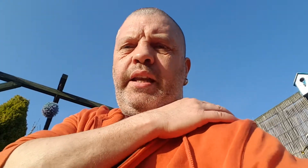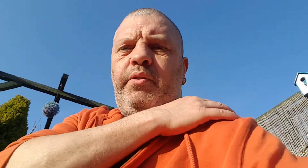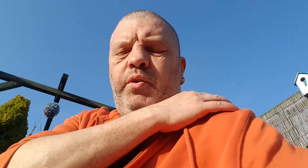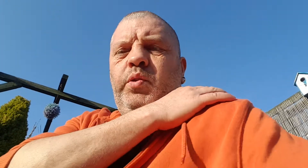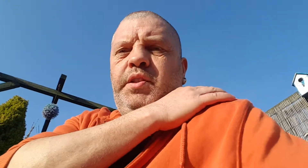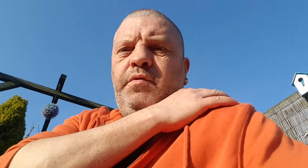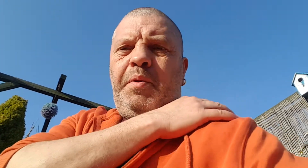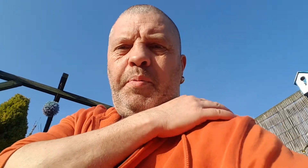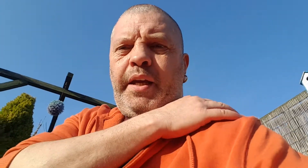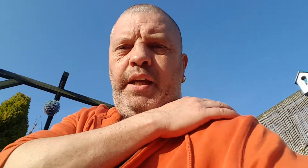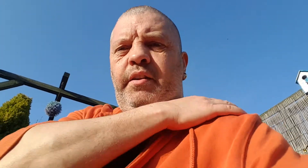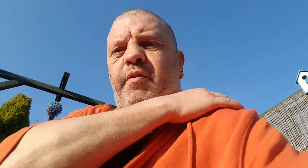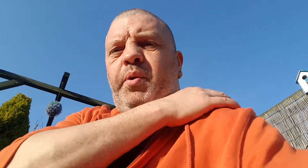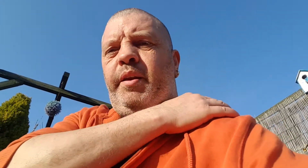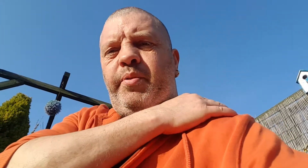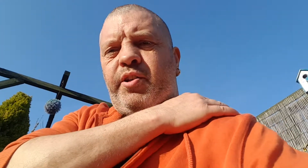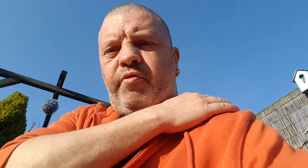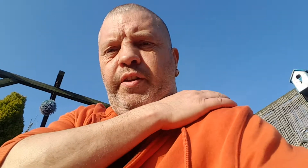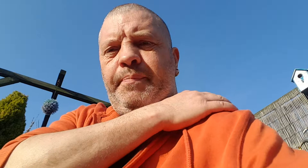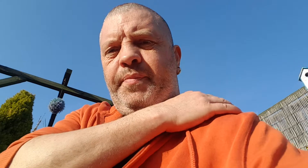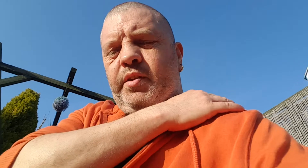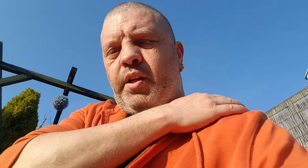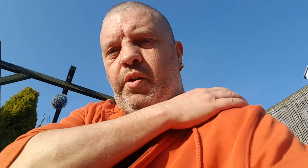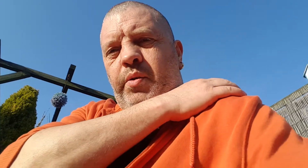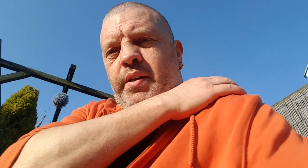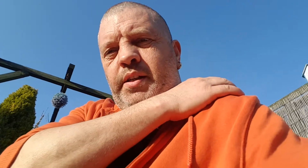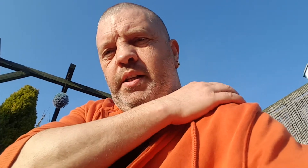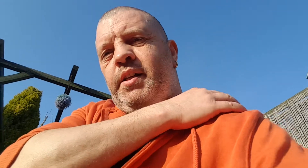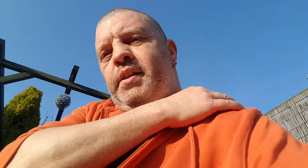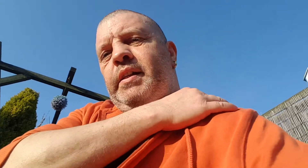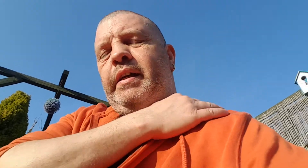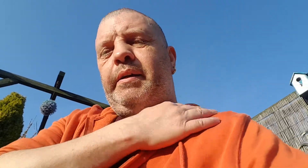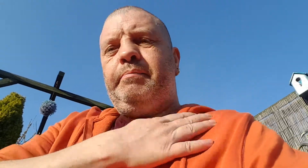it always gives me pain if I put any pressure on it. So